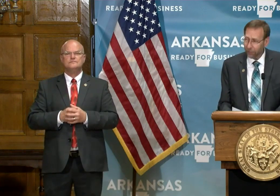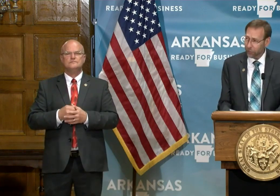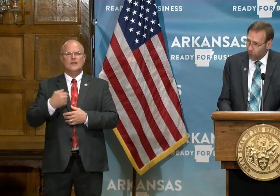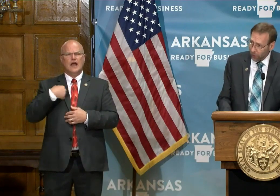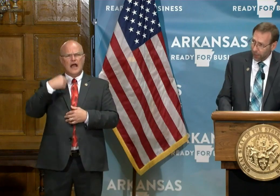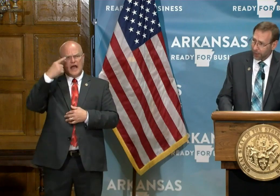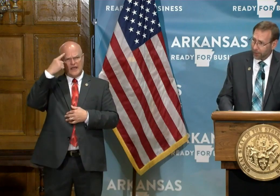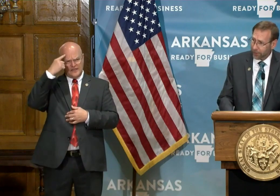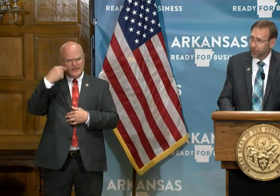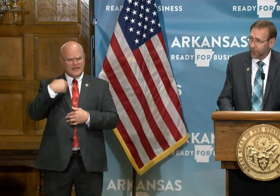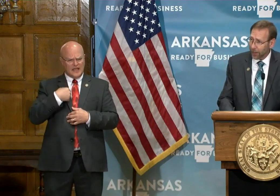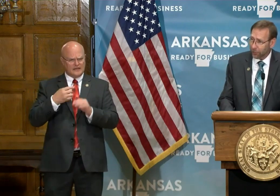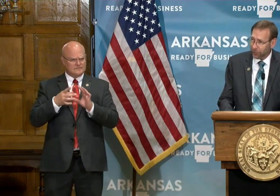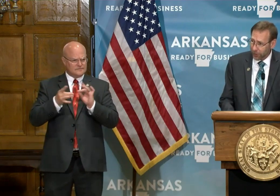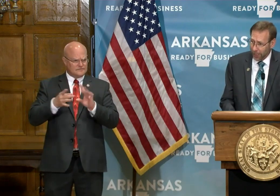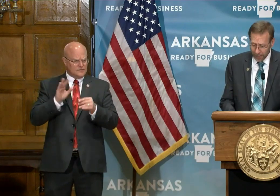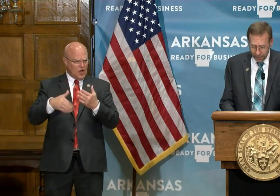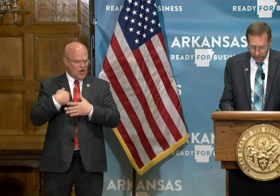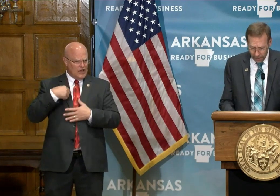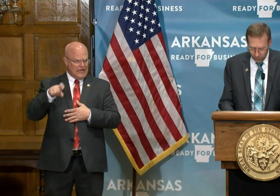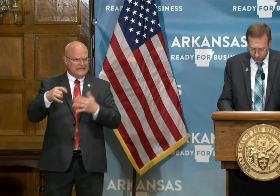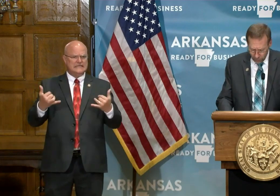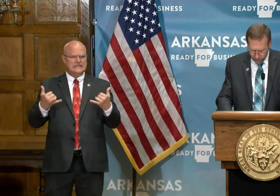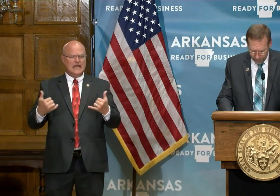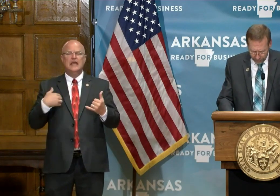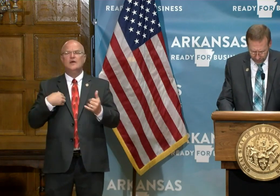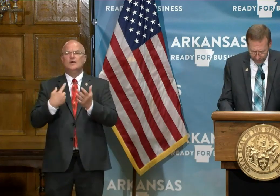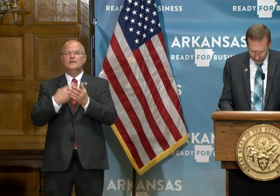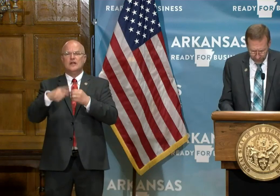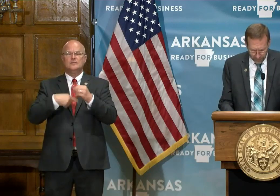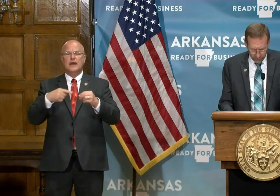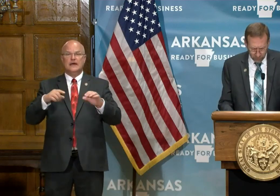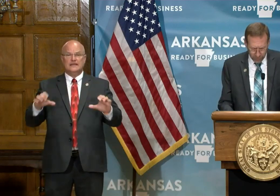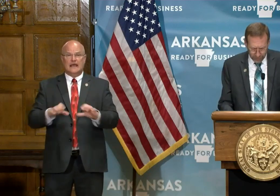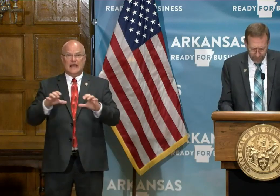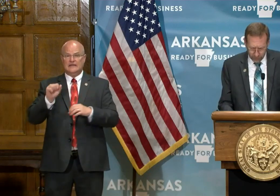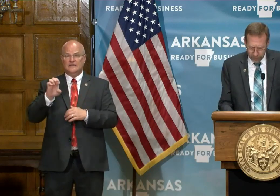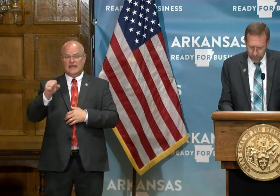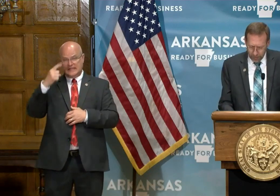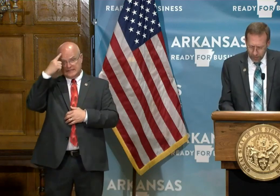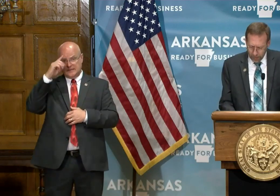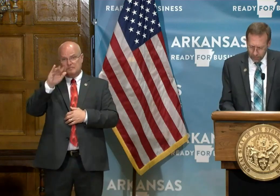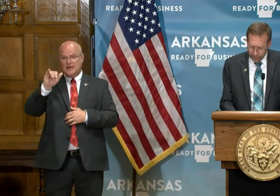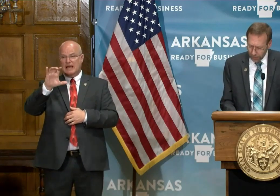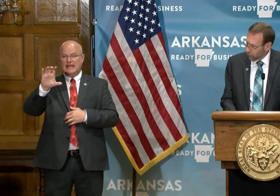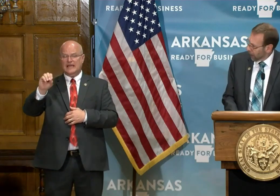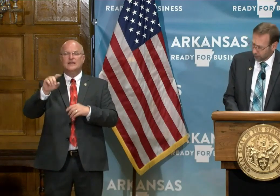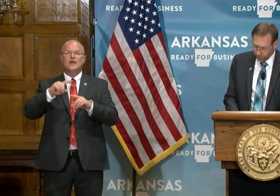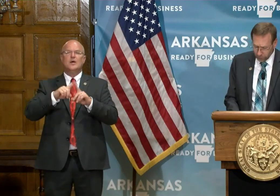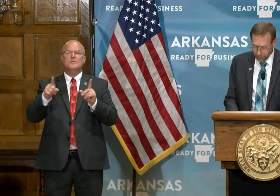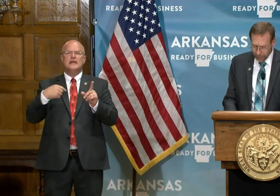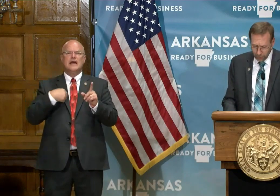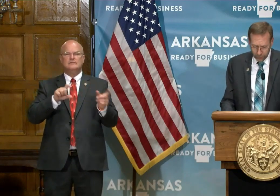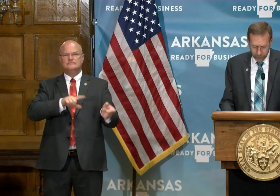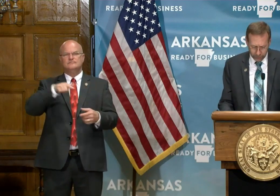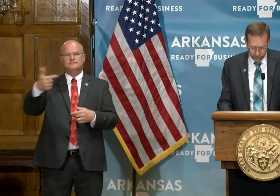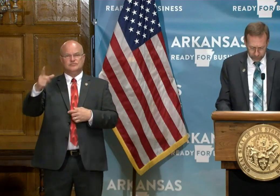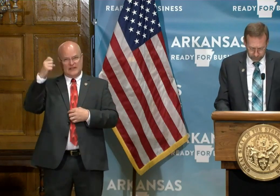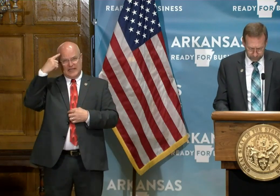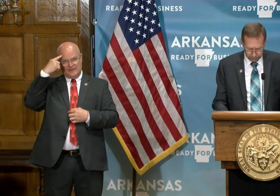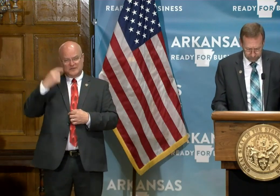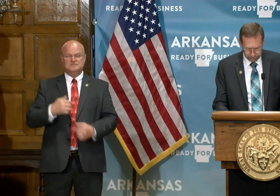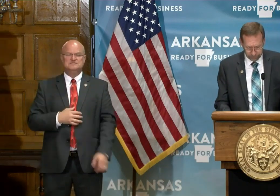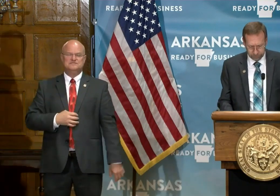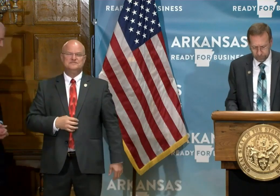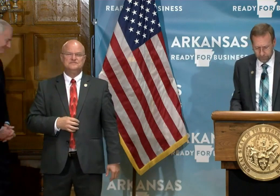think I've covered all that I need to cover today. We've talked about the active cases by county, but I'll go ahead and turn it back over to the